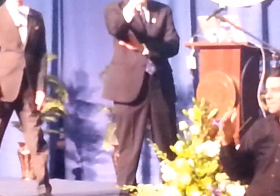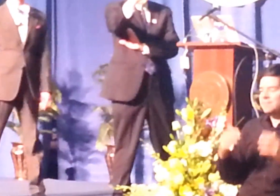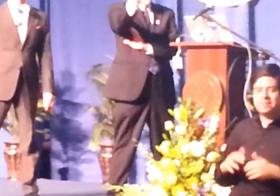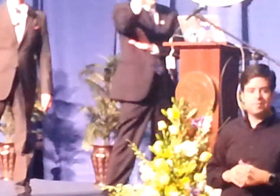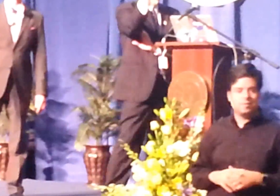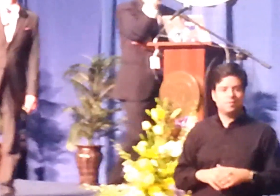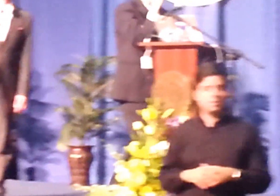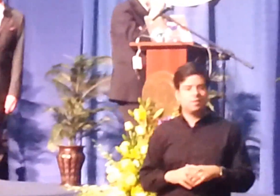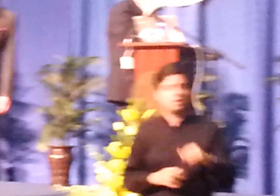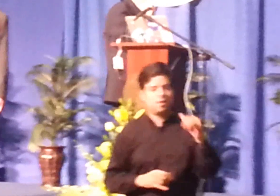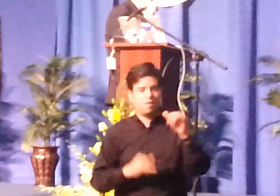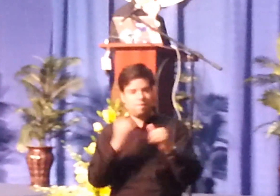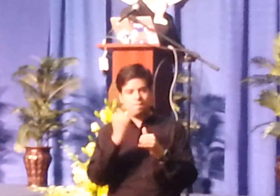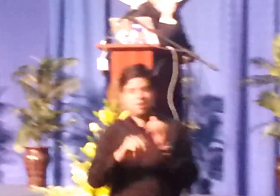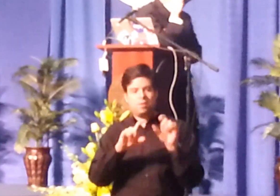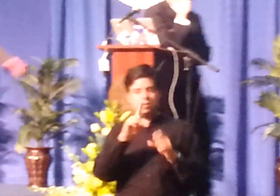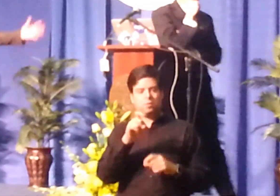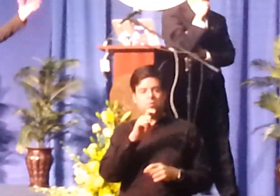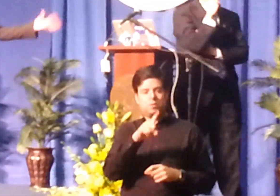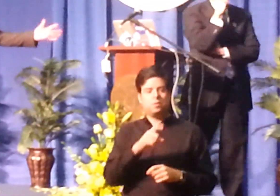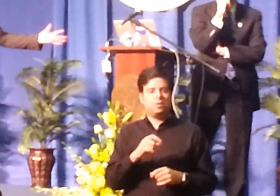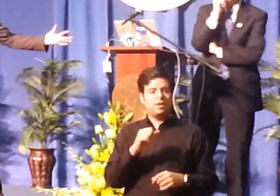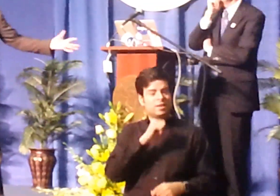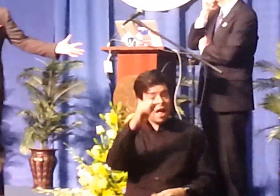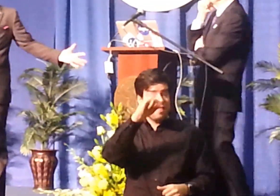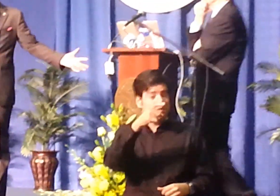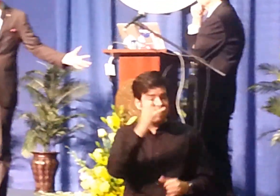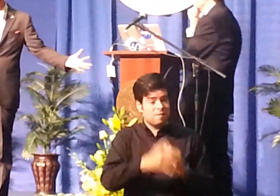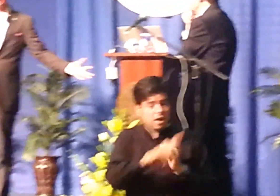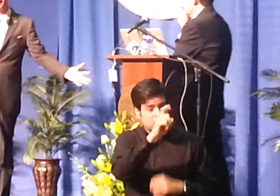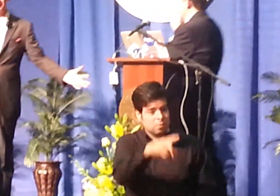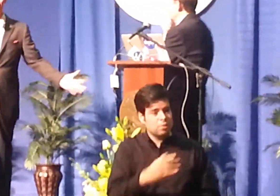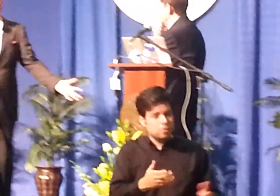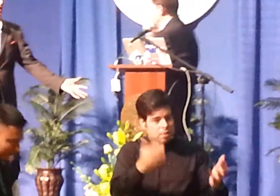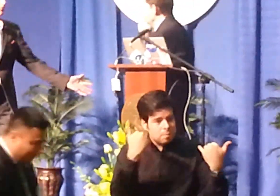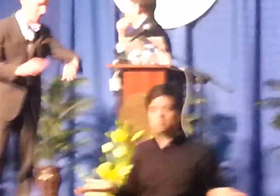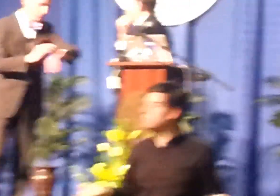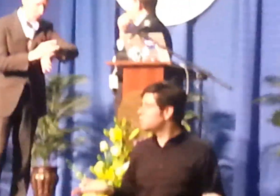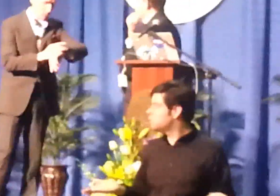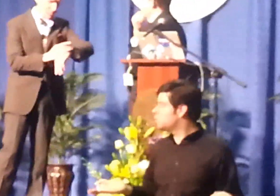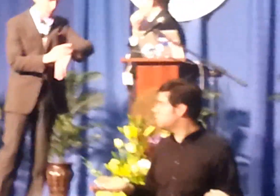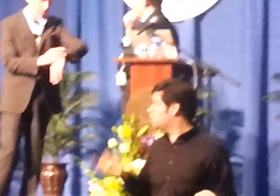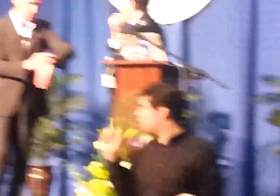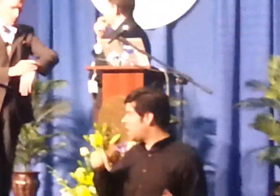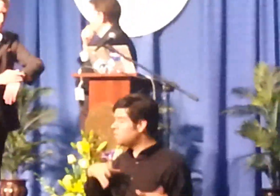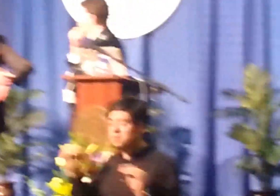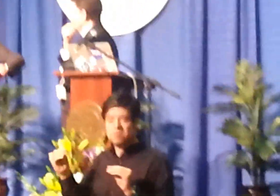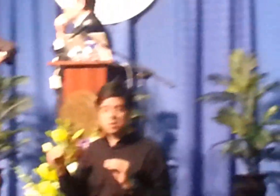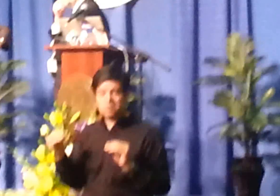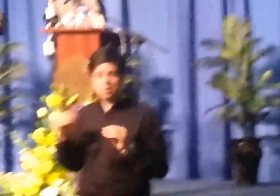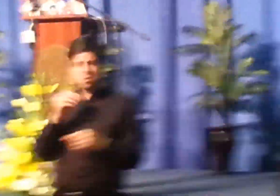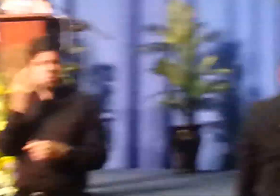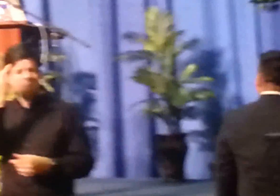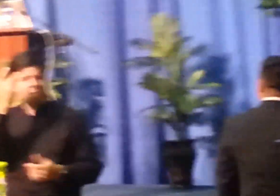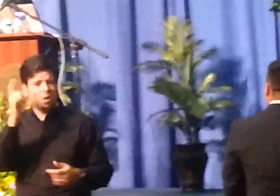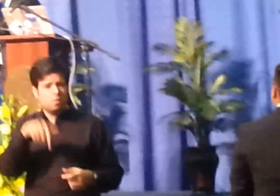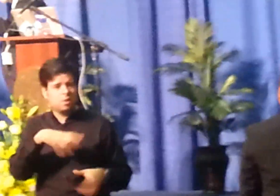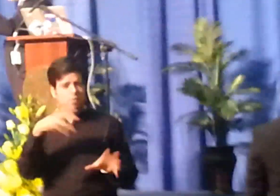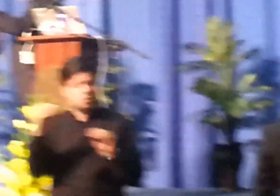we have a final question? That's not the final question. Come on. Do we have to? When do we have to go?